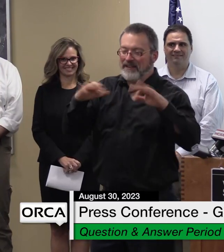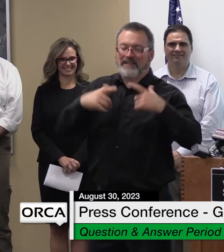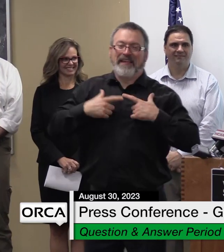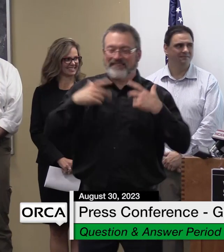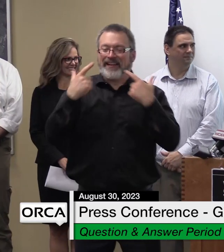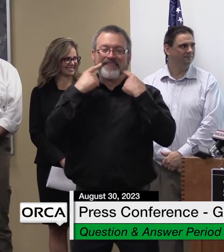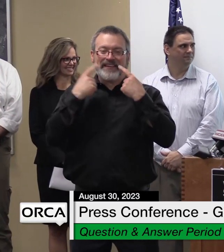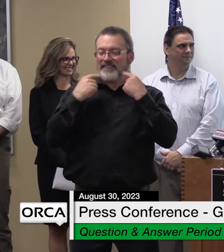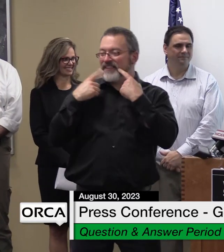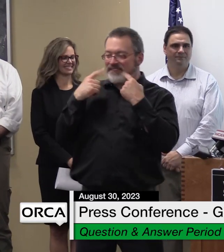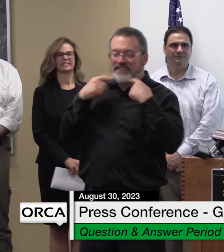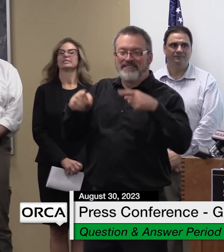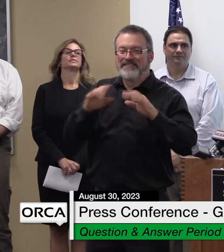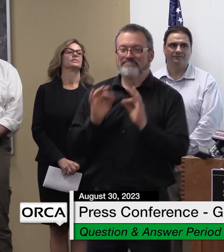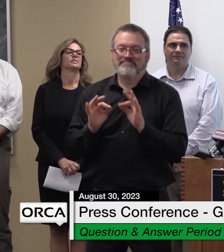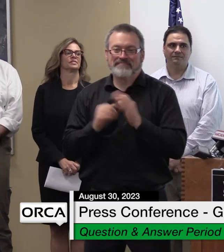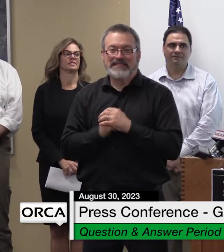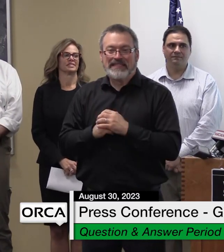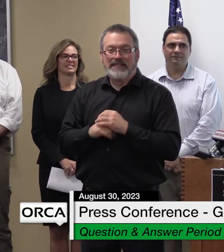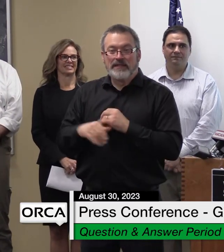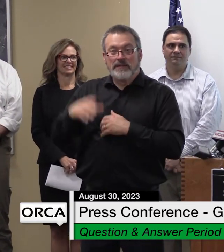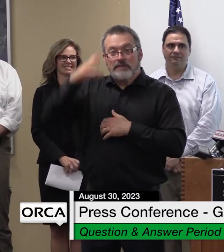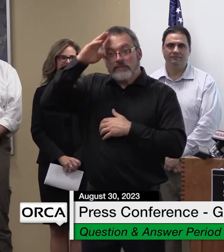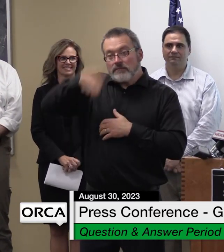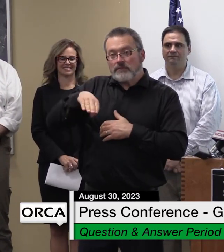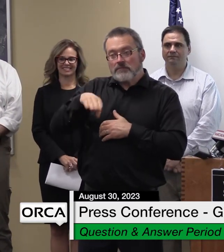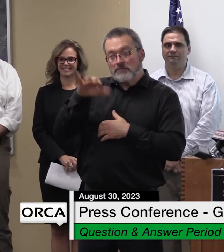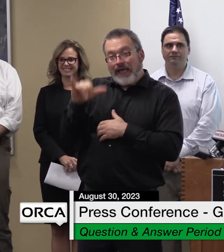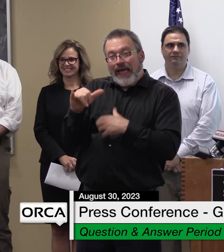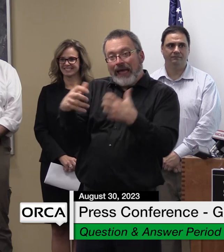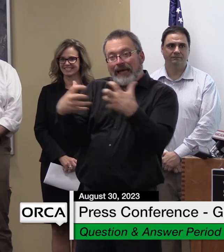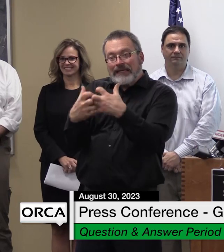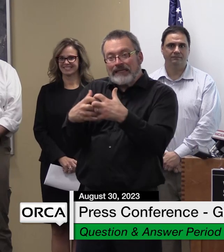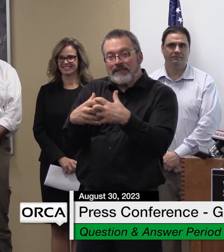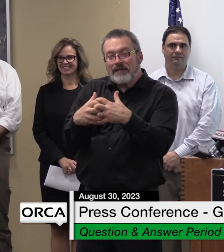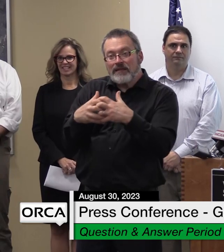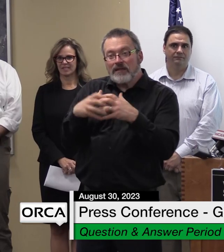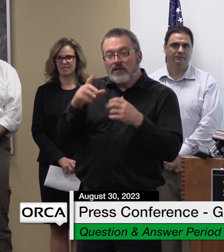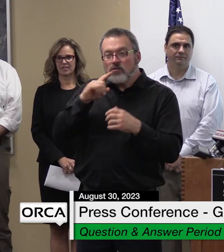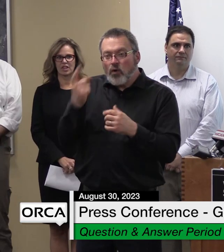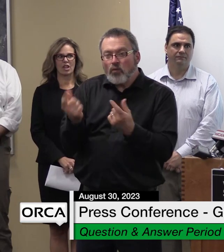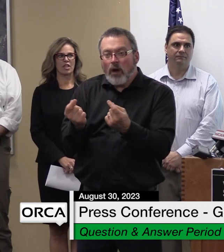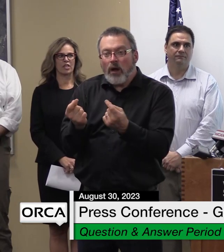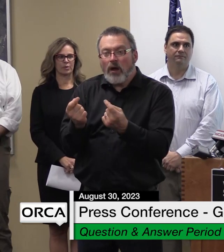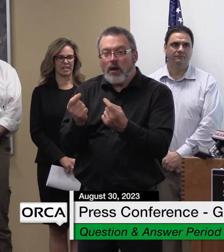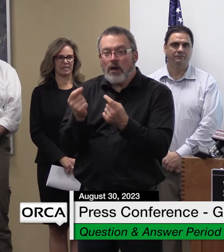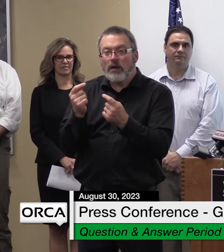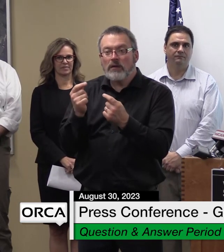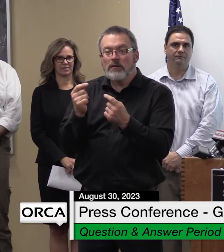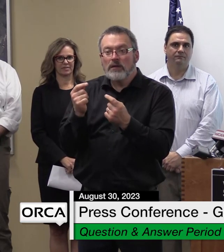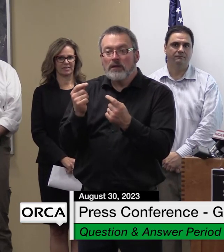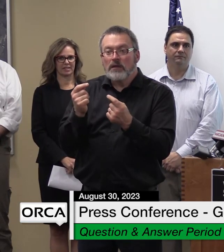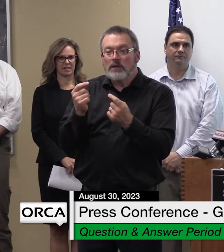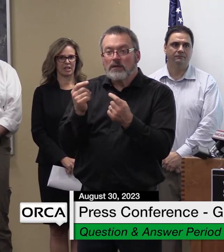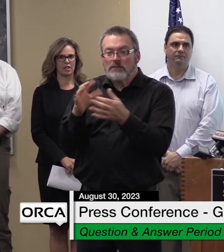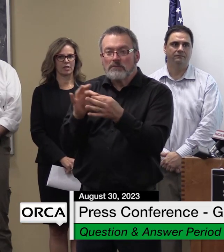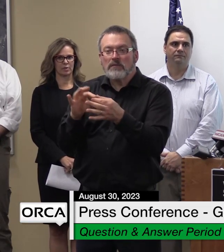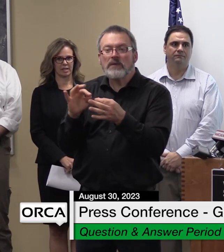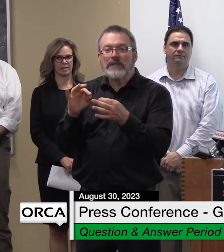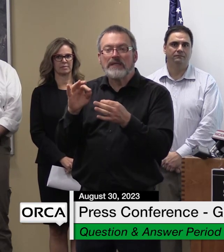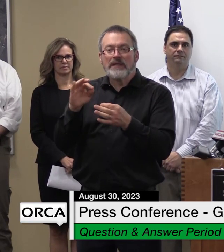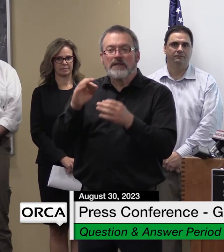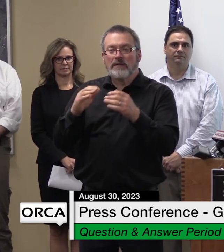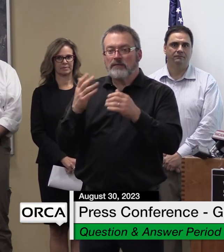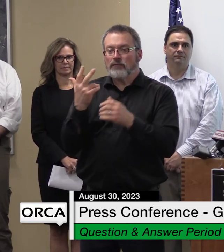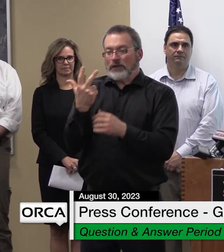still available. But you can only order three, I think. Three orders. Sorry, order three. I'm sorry? You can only order three.